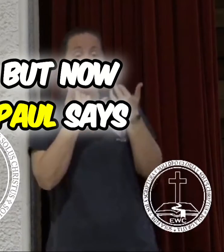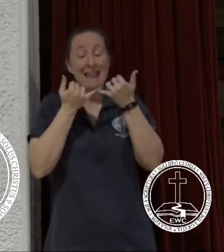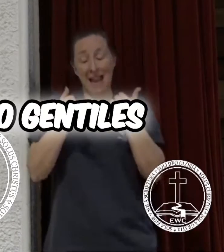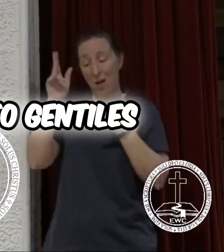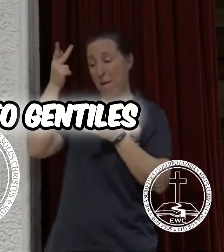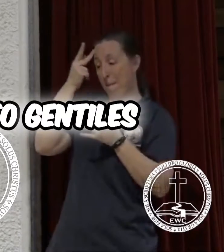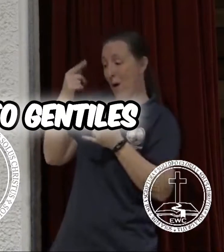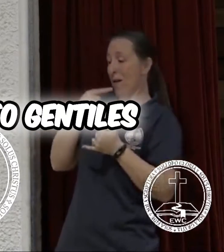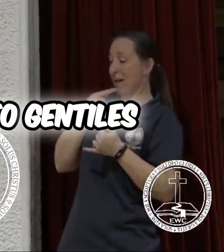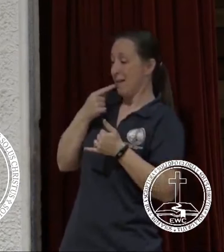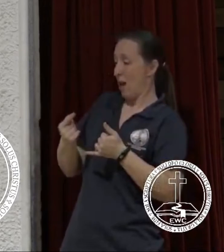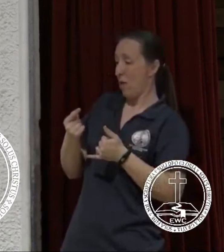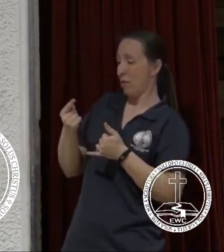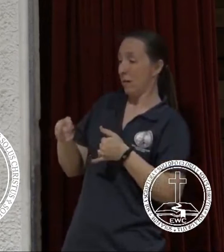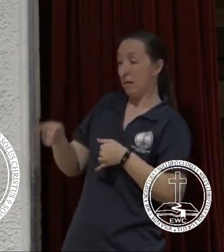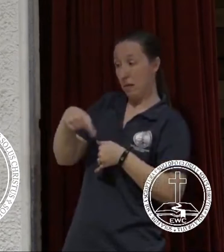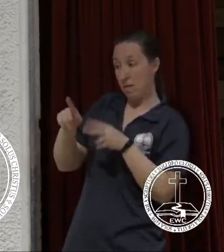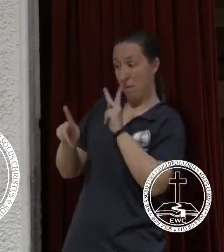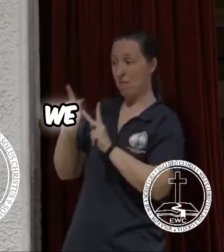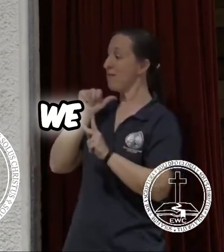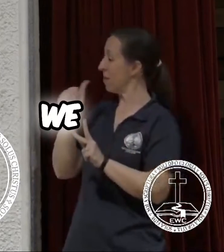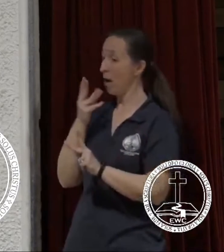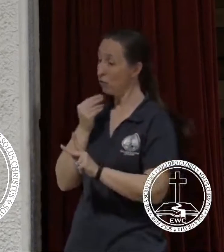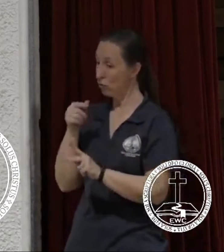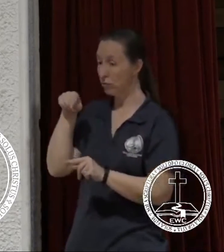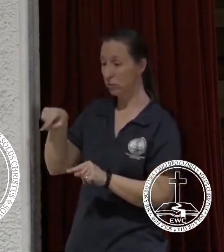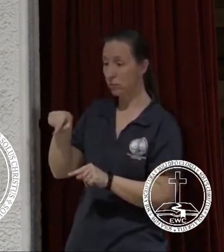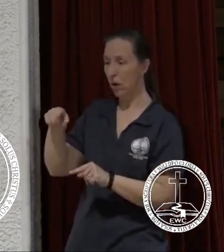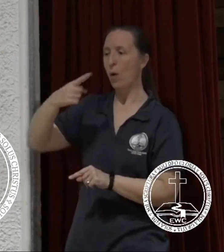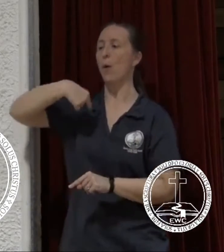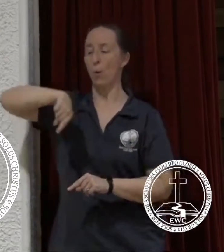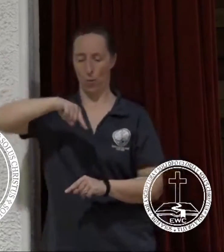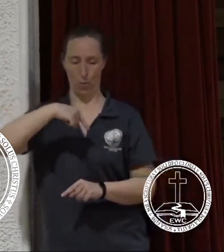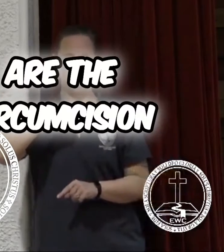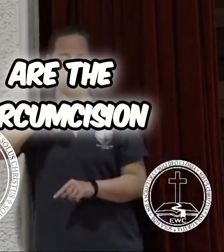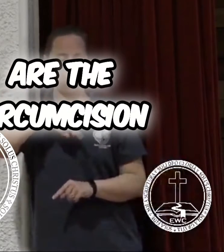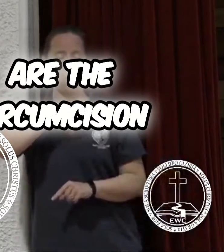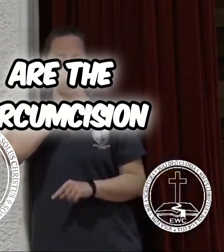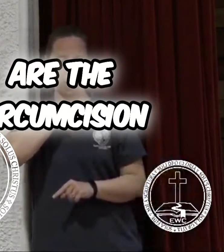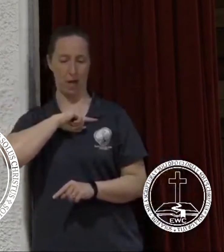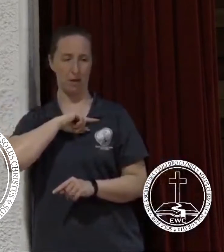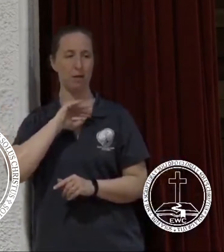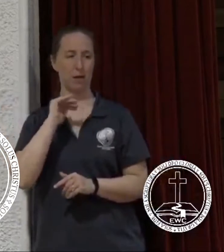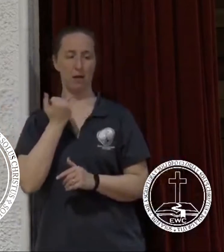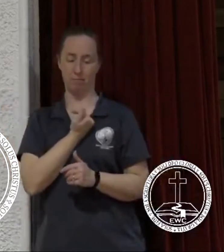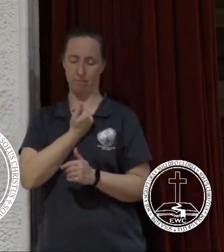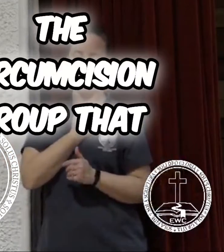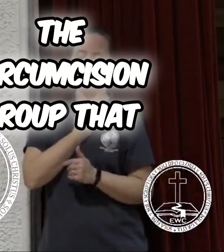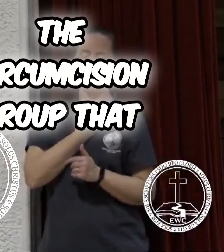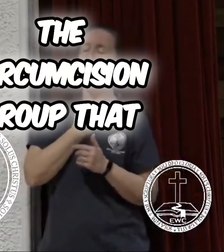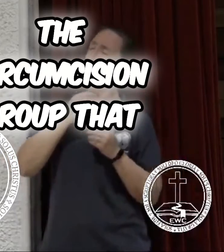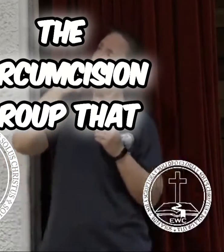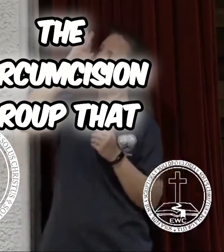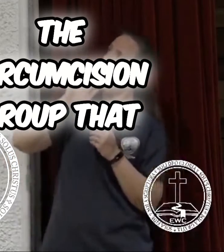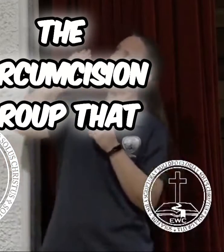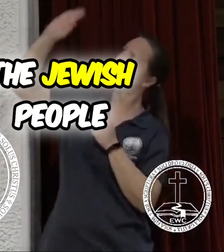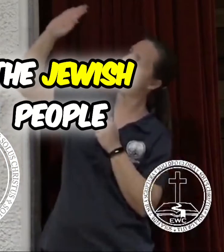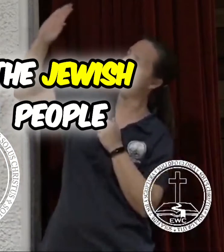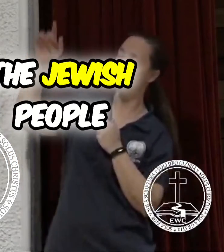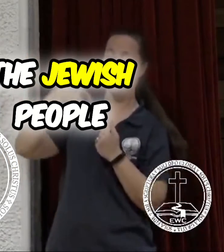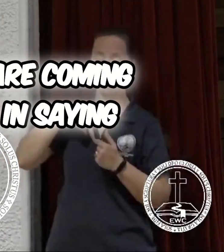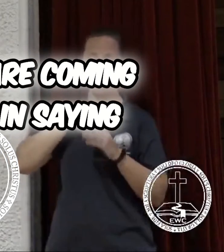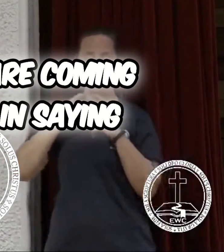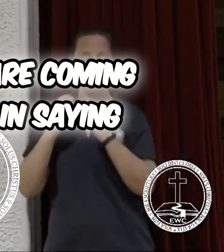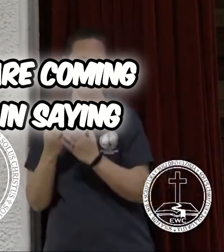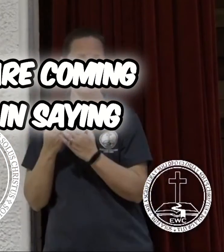Paul says to Gentiles, we are the circumcision. The circumcision group, the